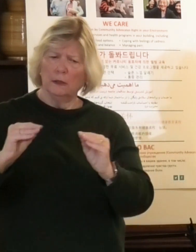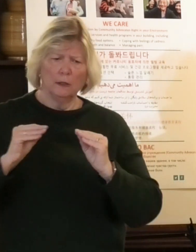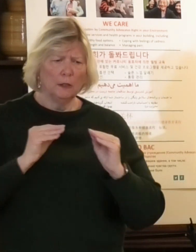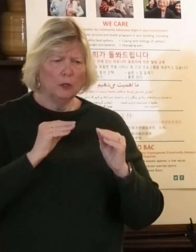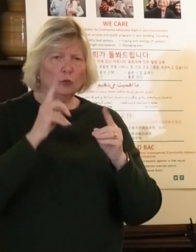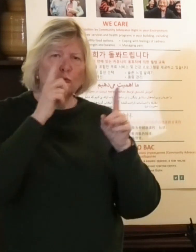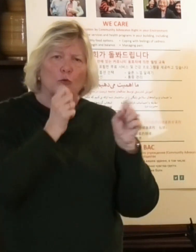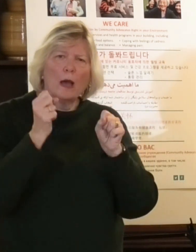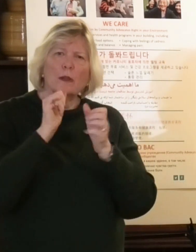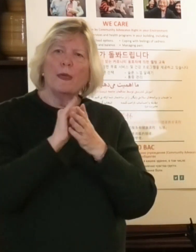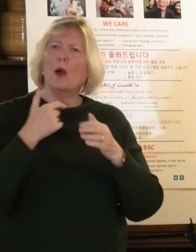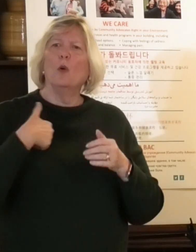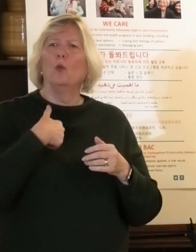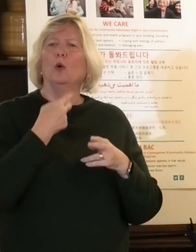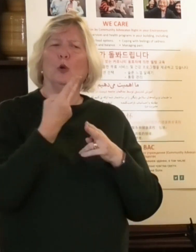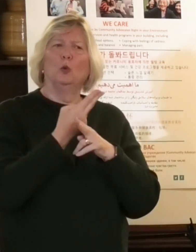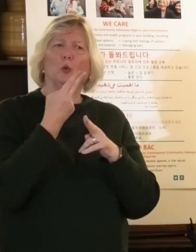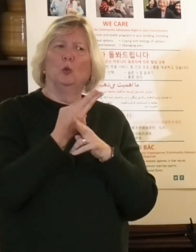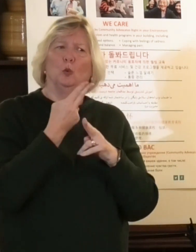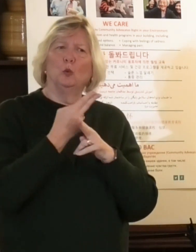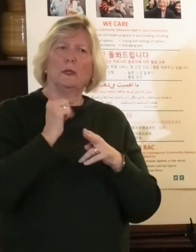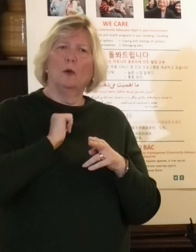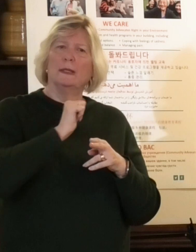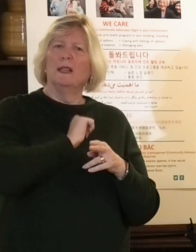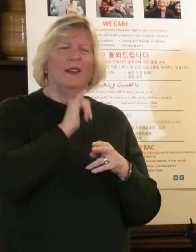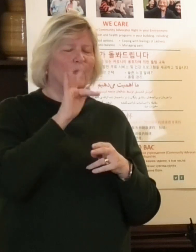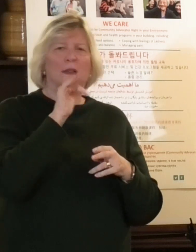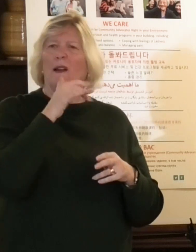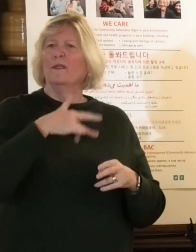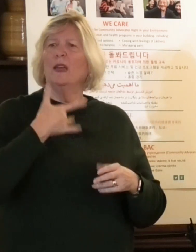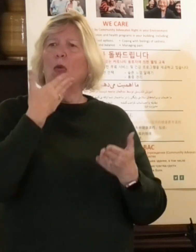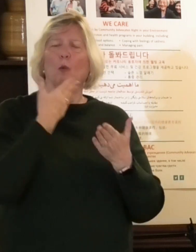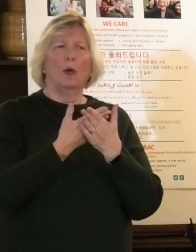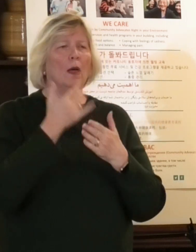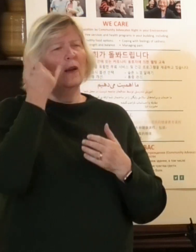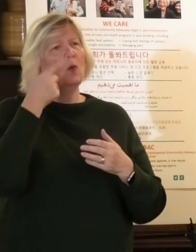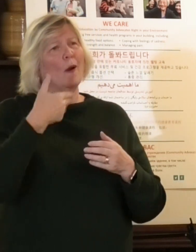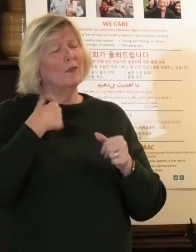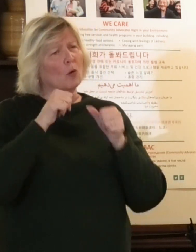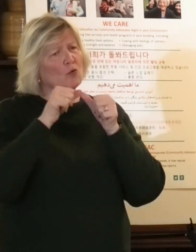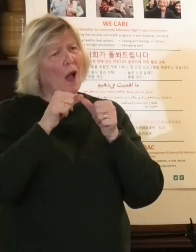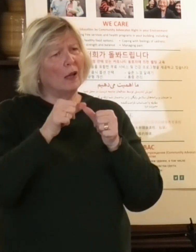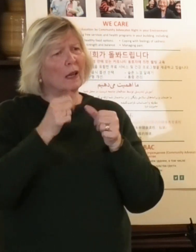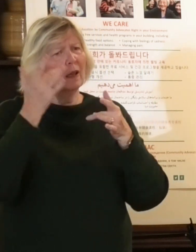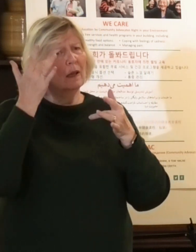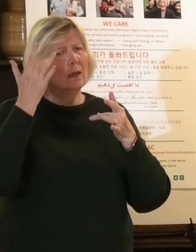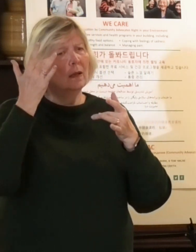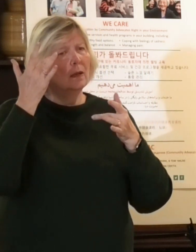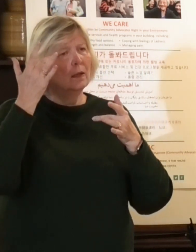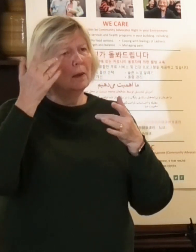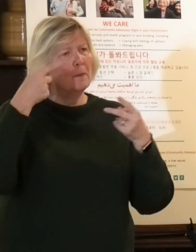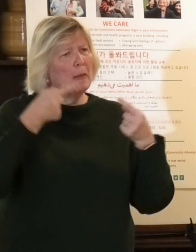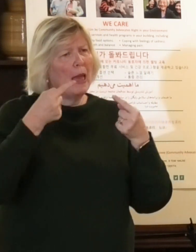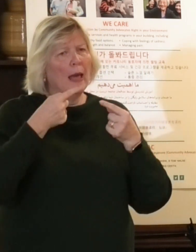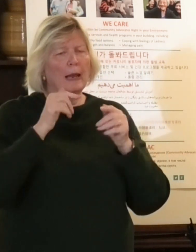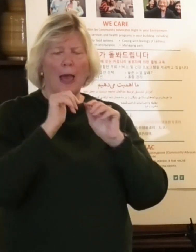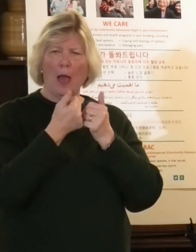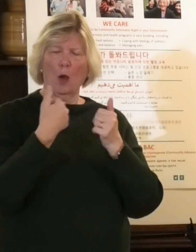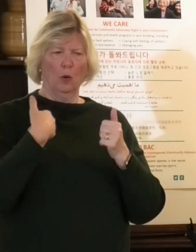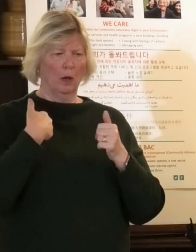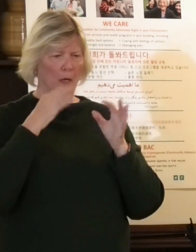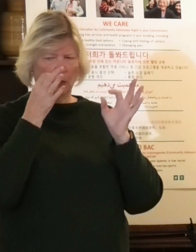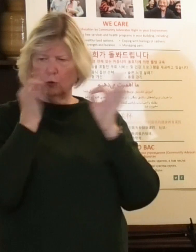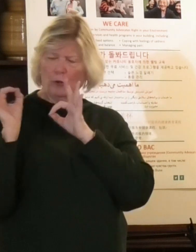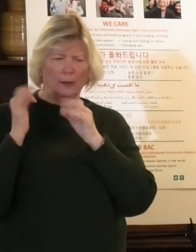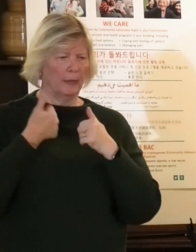use when we don't feel well. If you have chronic pain, how do you distract yourself? How do you